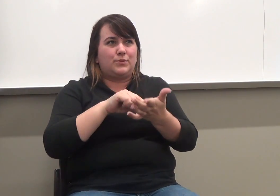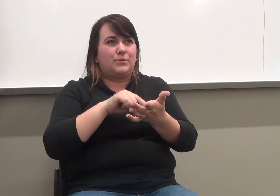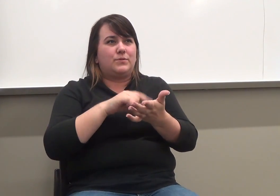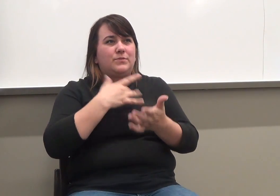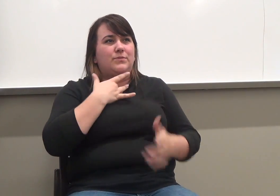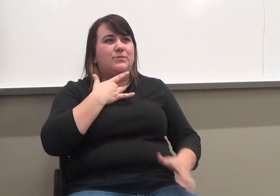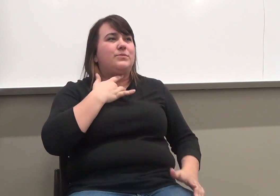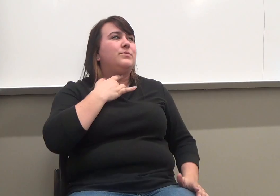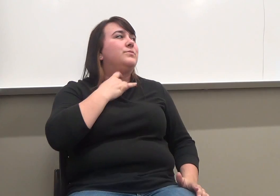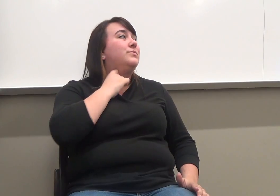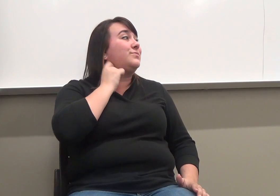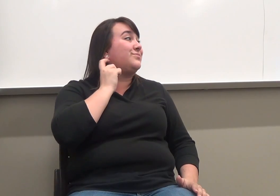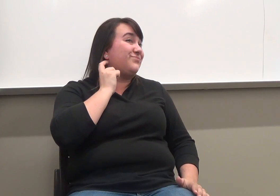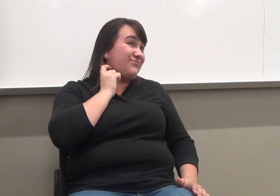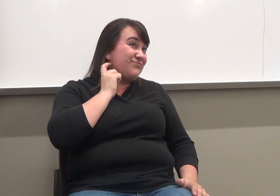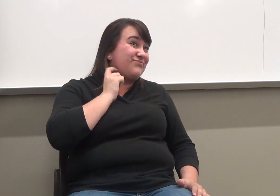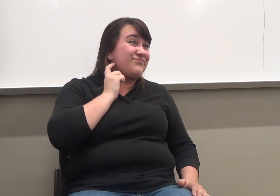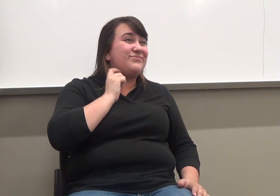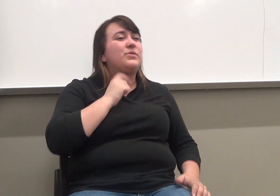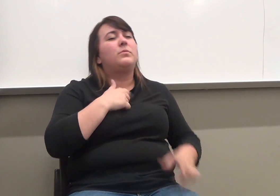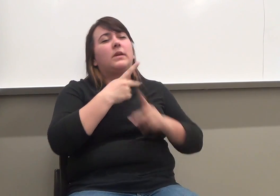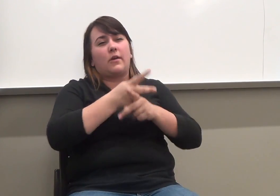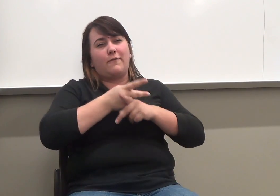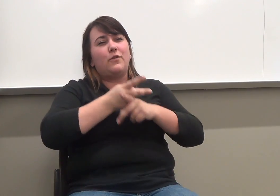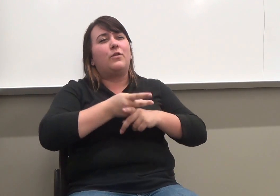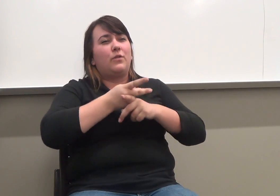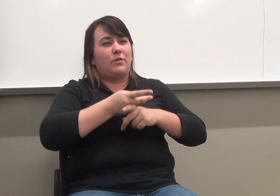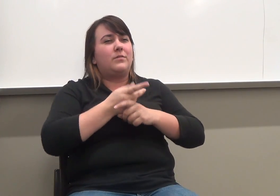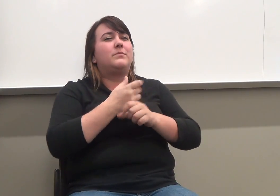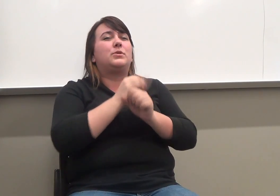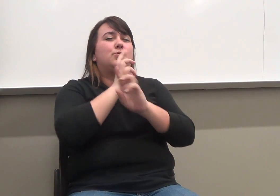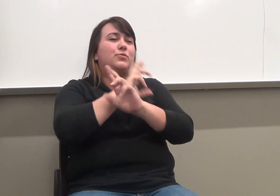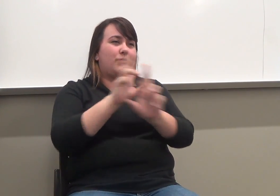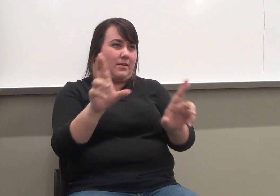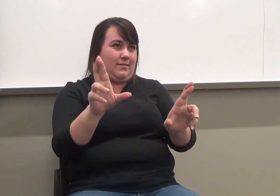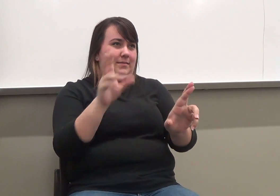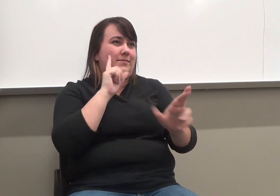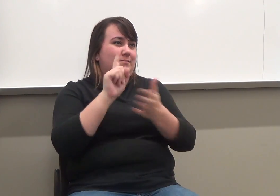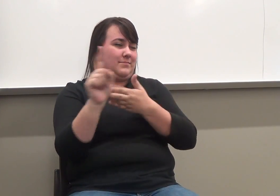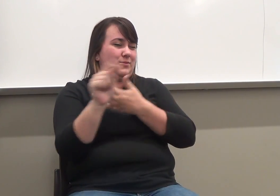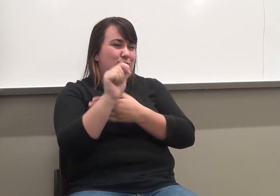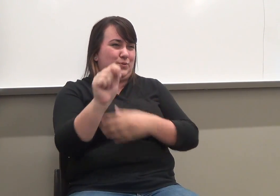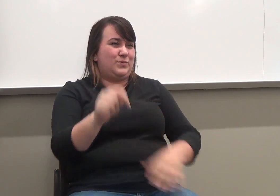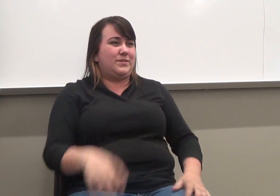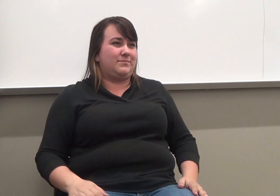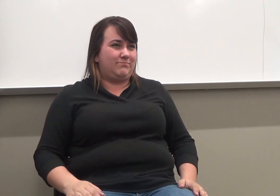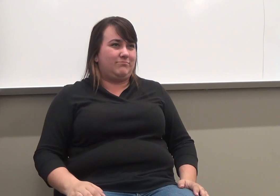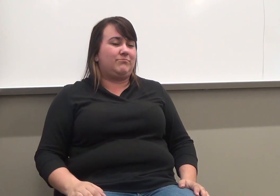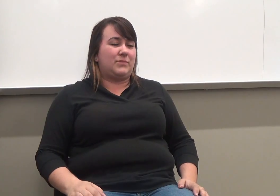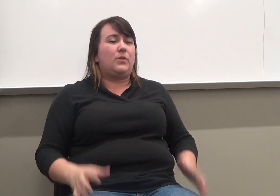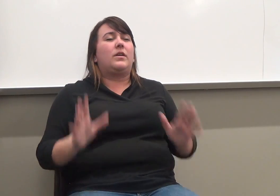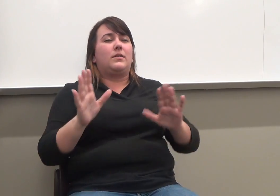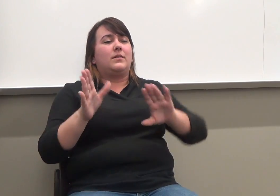so, but you know, be careful, be sure you got it ready when it's supposed to be ready. Okay, grammar.